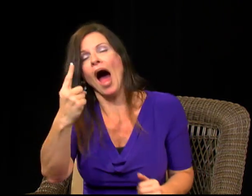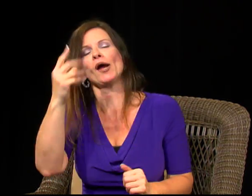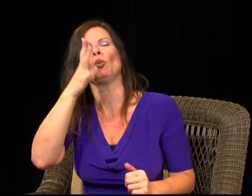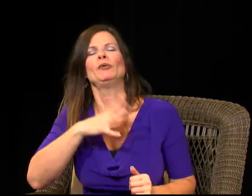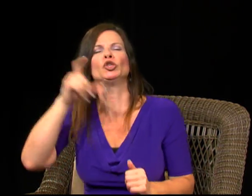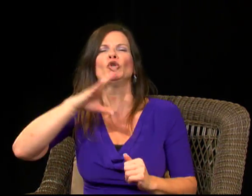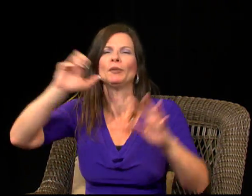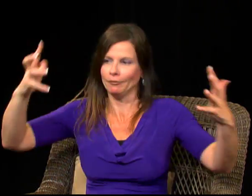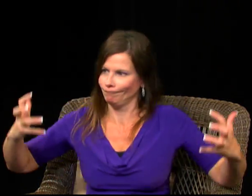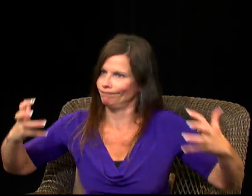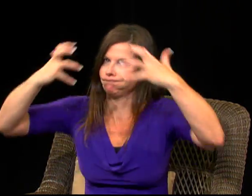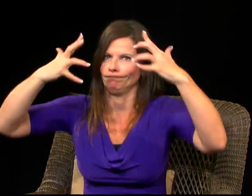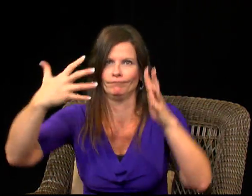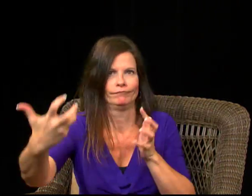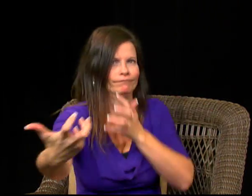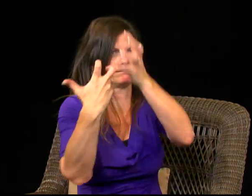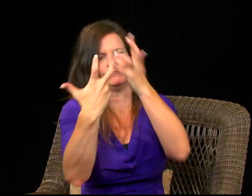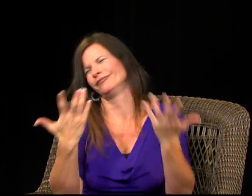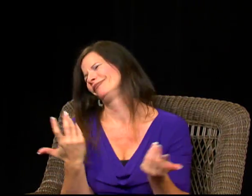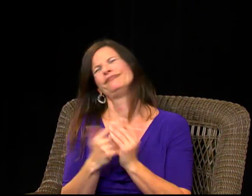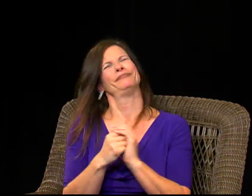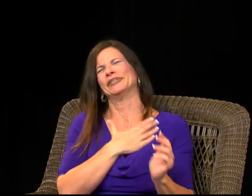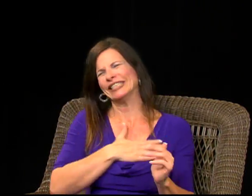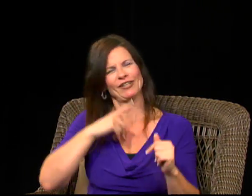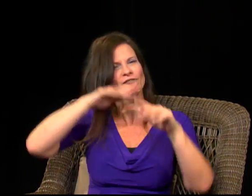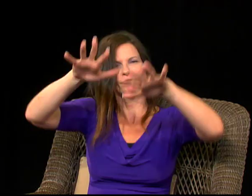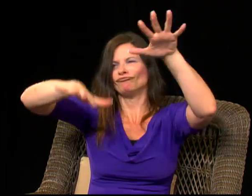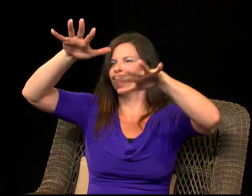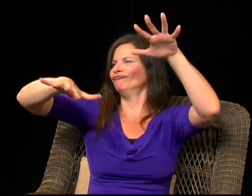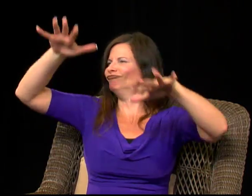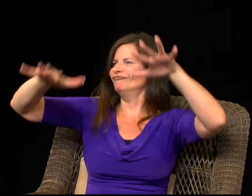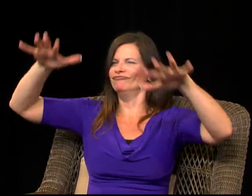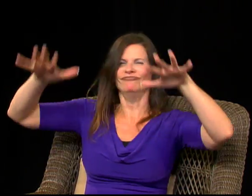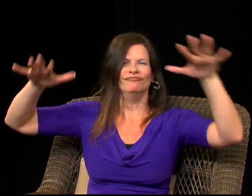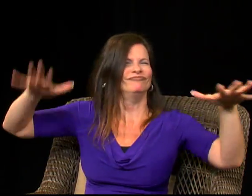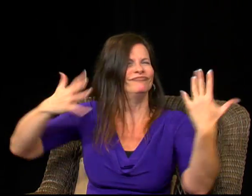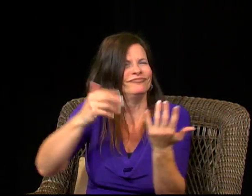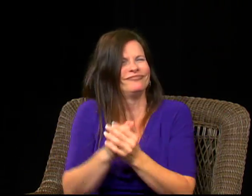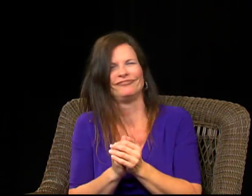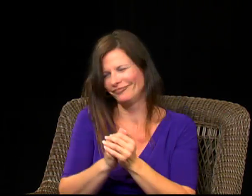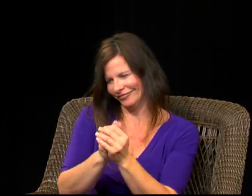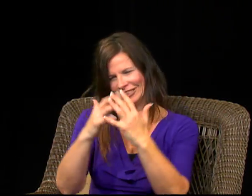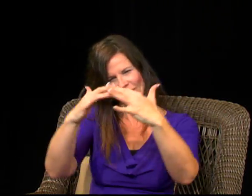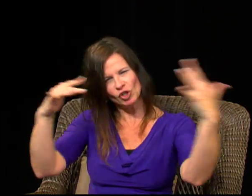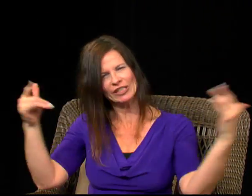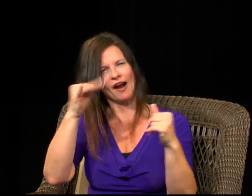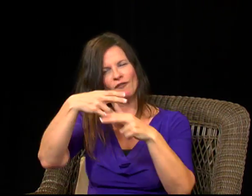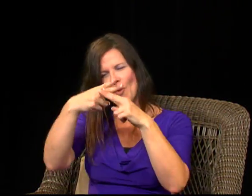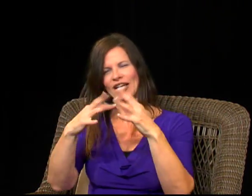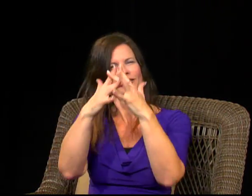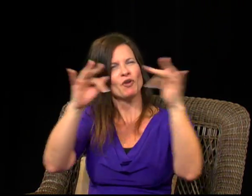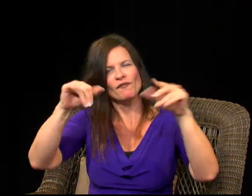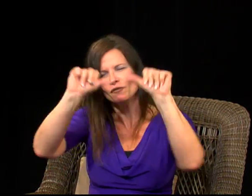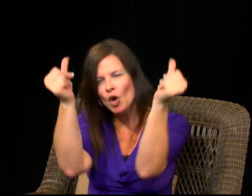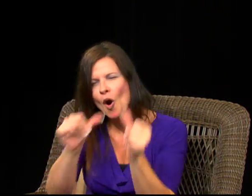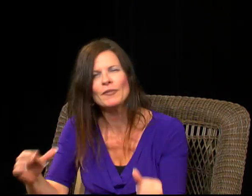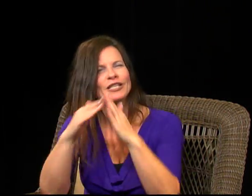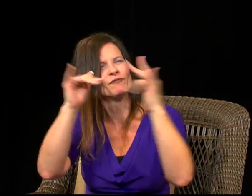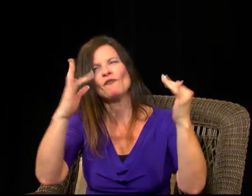just one way should be considered beautiful. So I really wish that they would sort of get away from